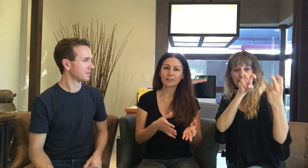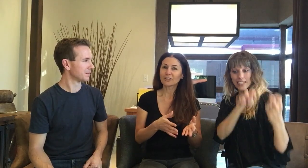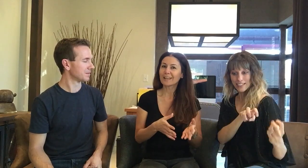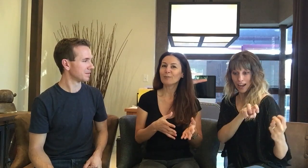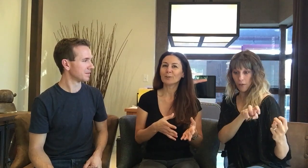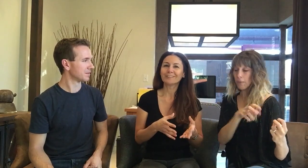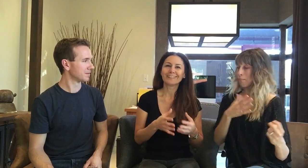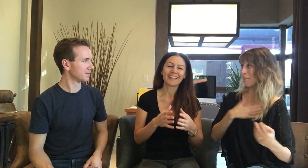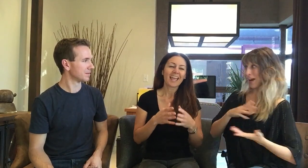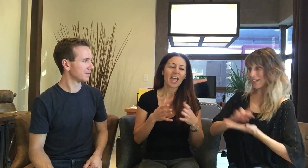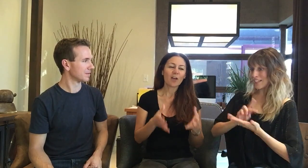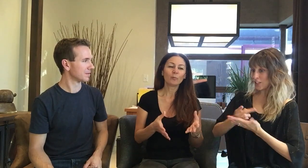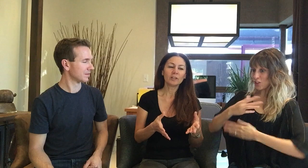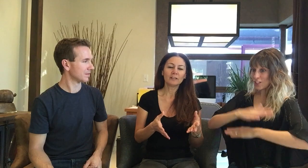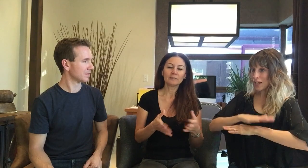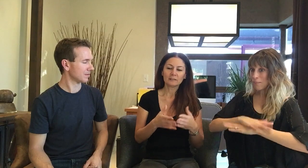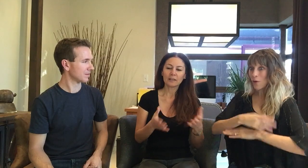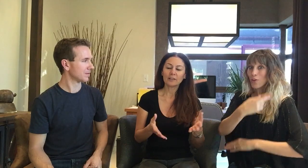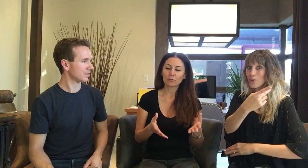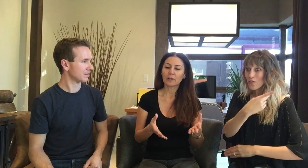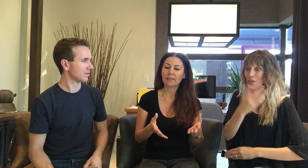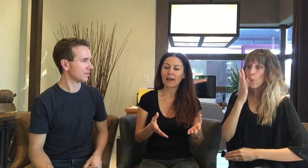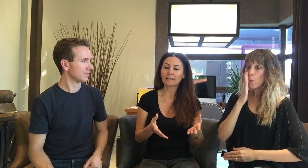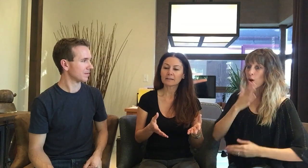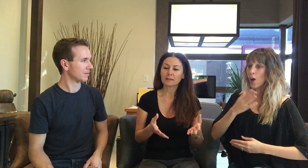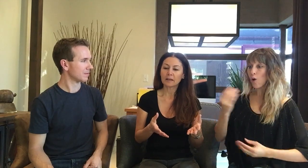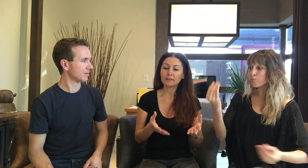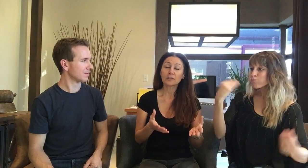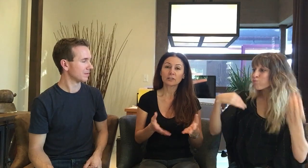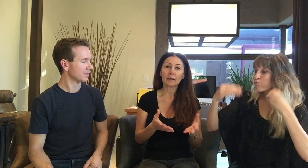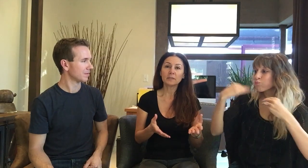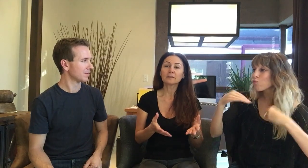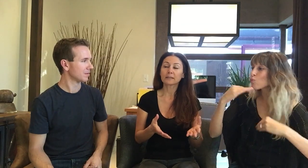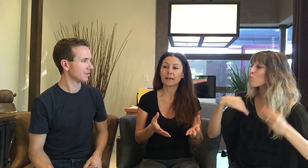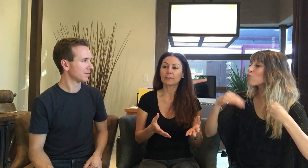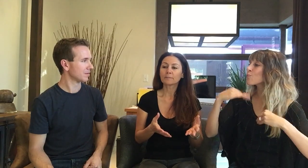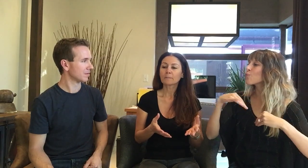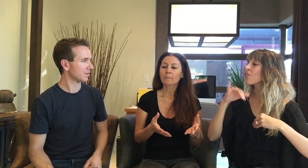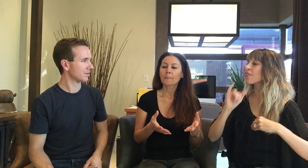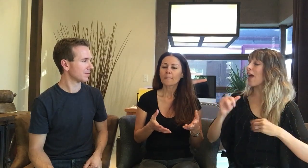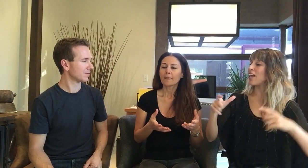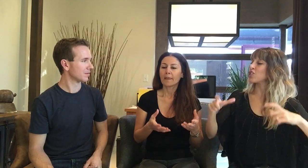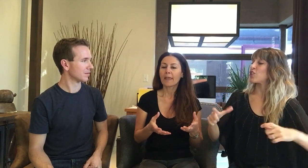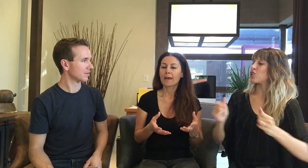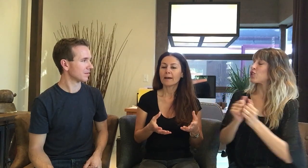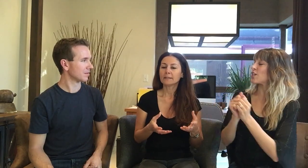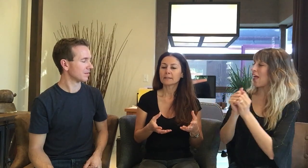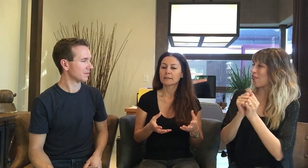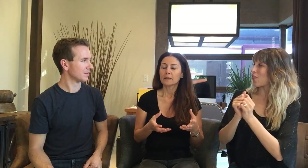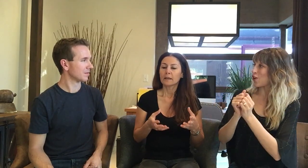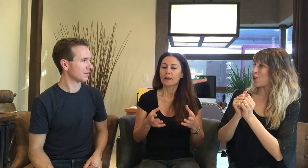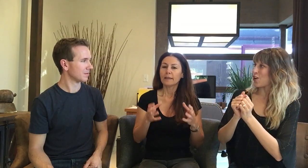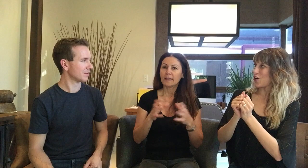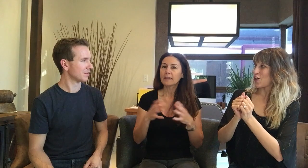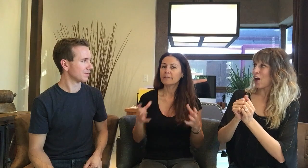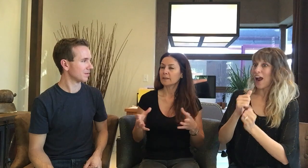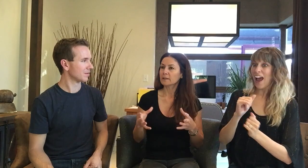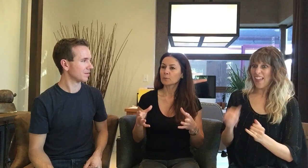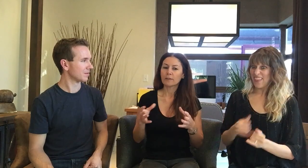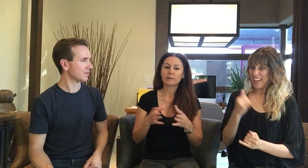kitchen table and we'll enjoy that dish, that meal together. And at the end of this, whether